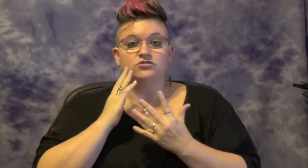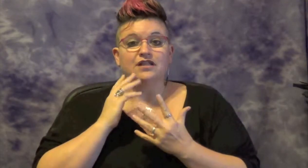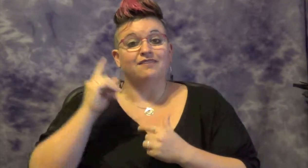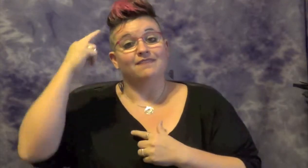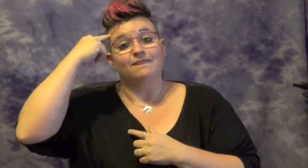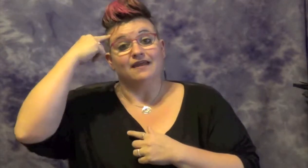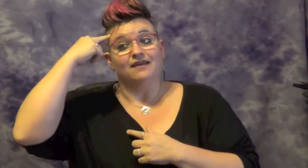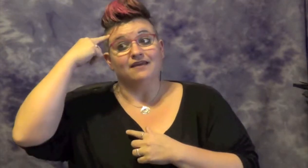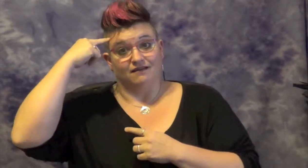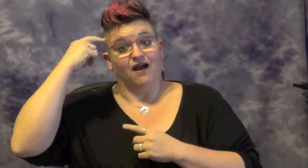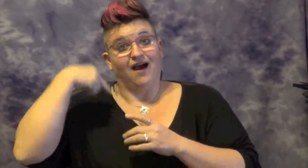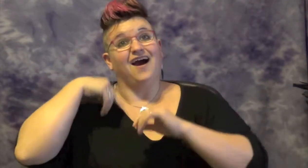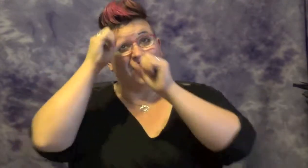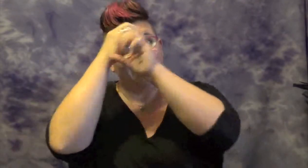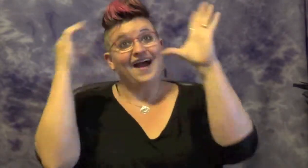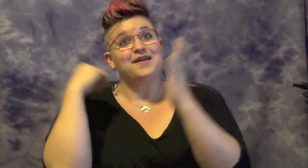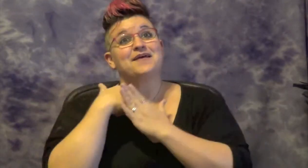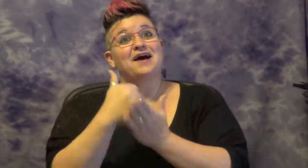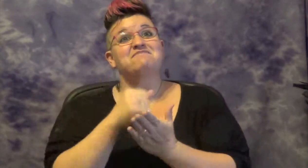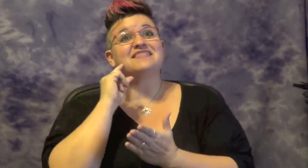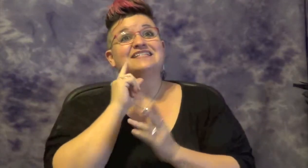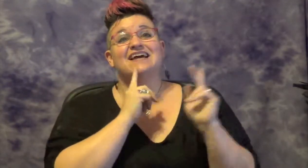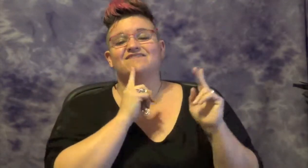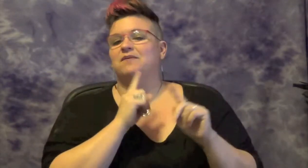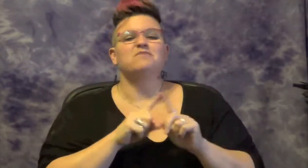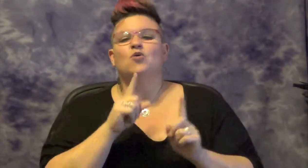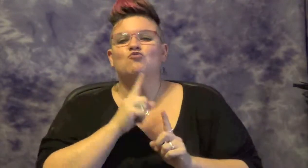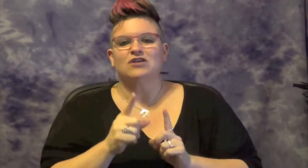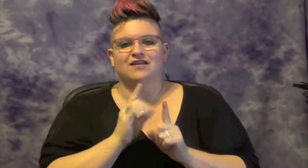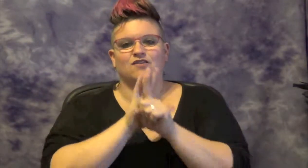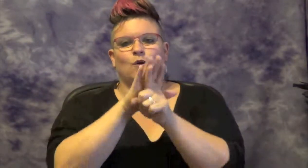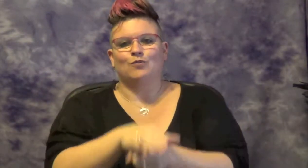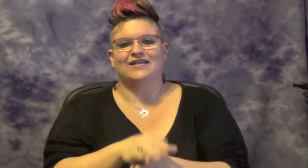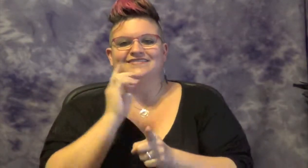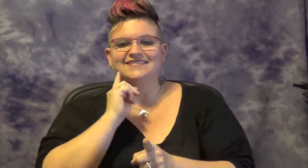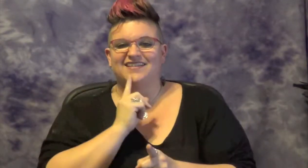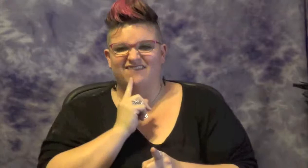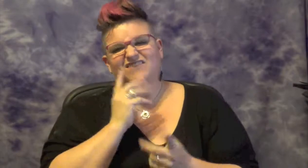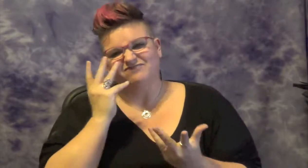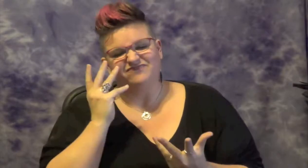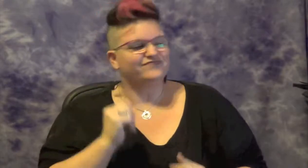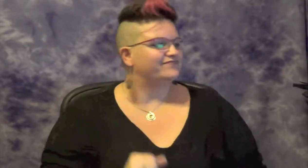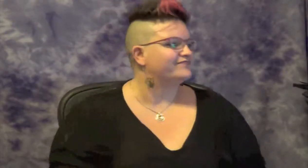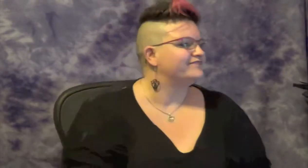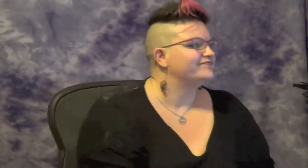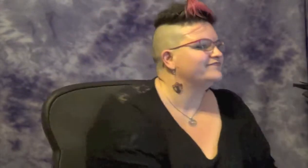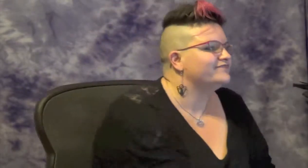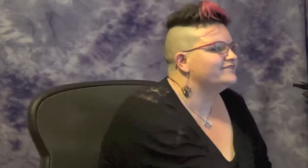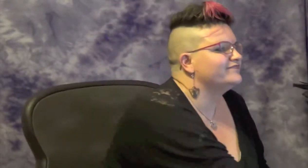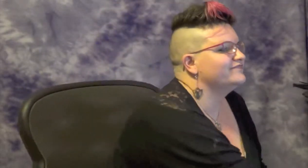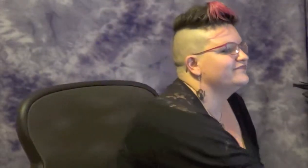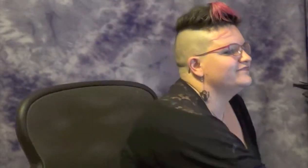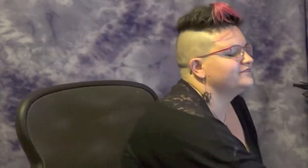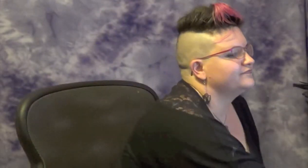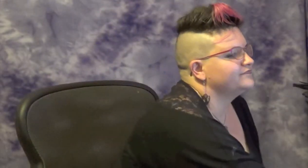Benefactors, sadly, think that they're actually helping deaf people, but really in the same process, they're